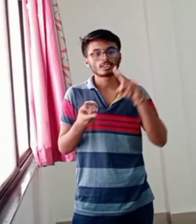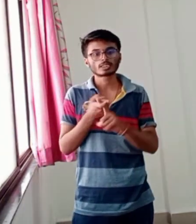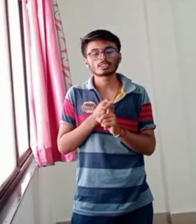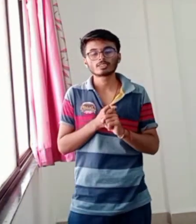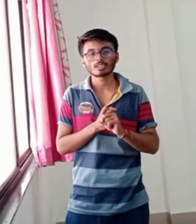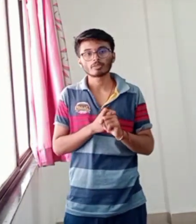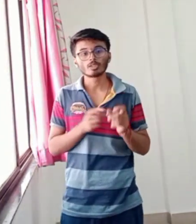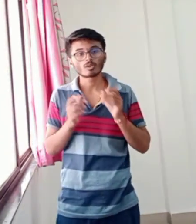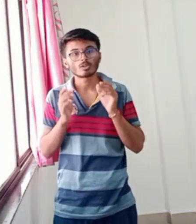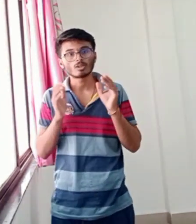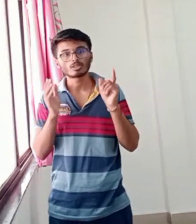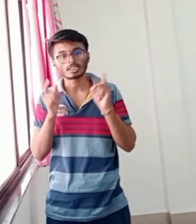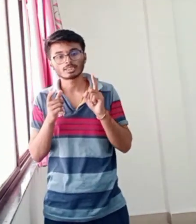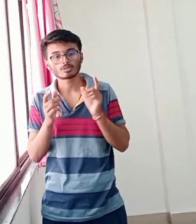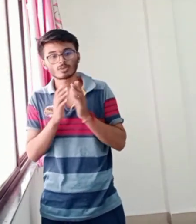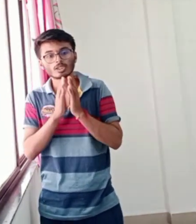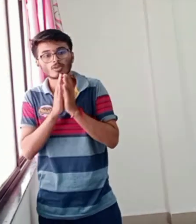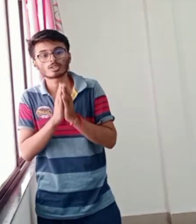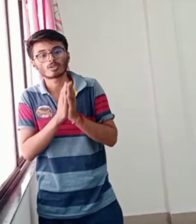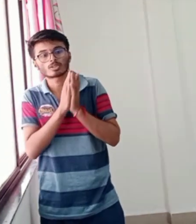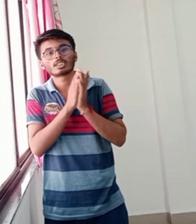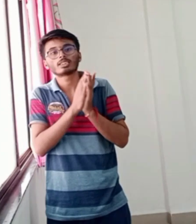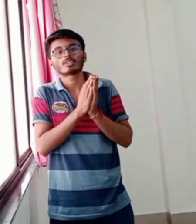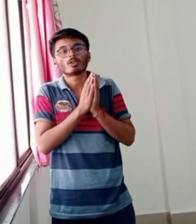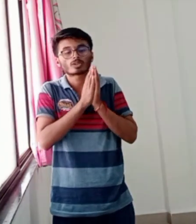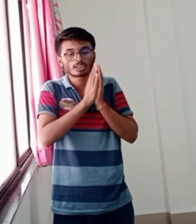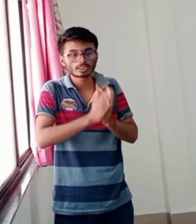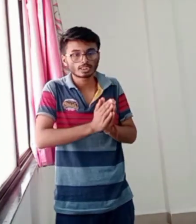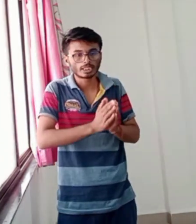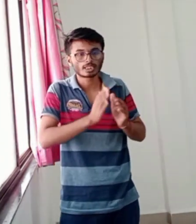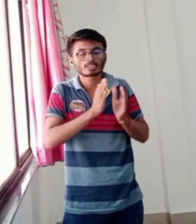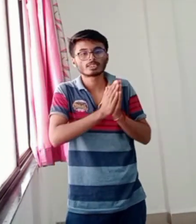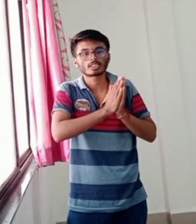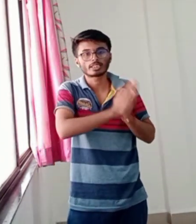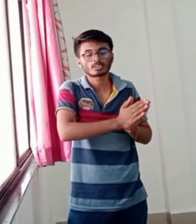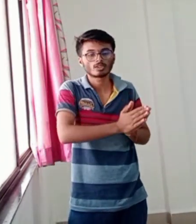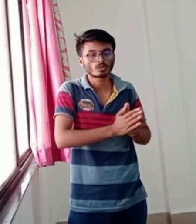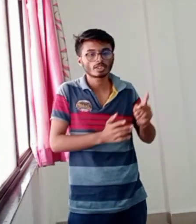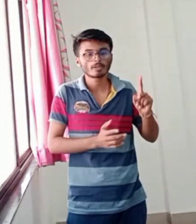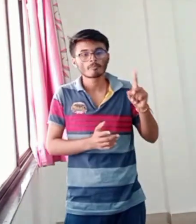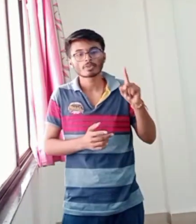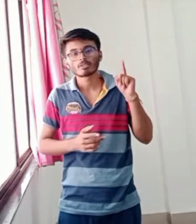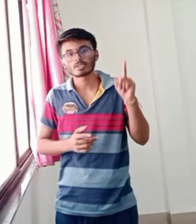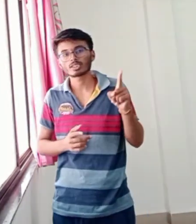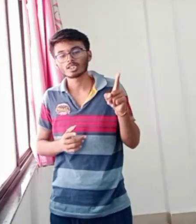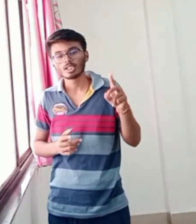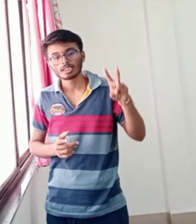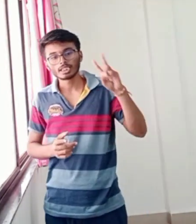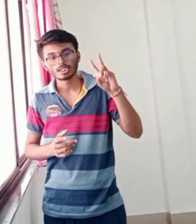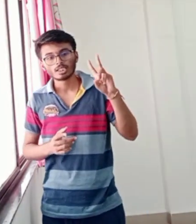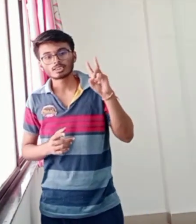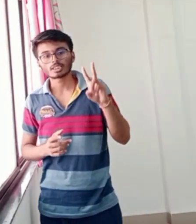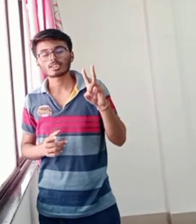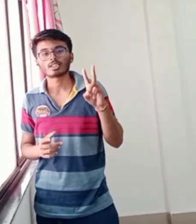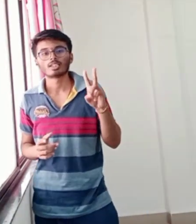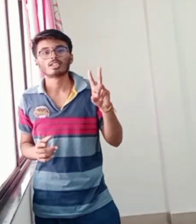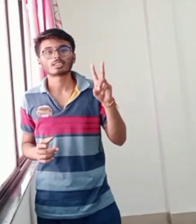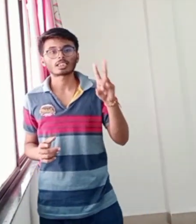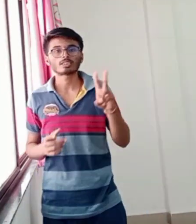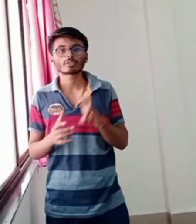oxidoreductase enzyme. That involves oxidation and reduction reaction. Okay, first Then second, transferase